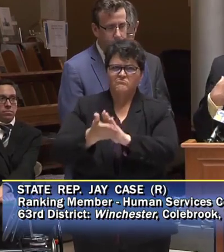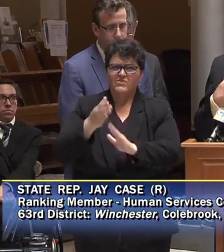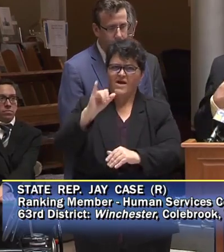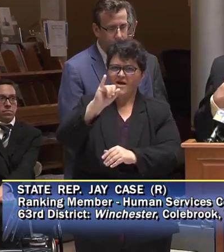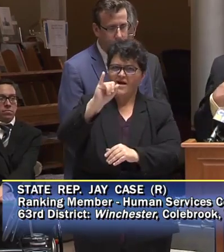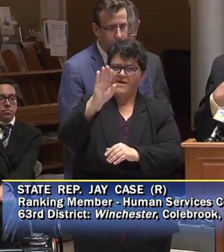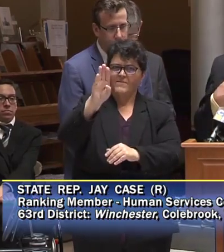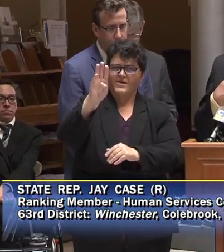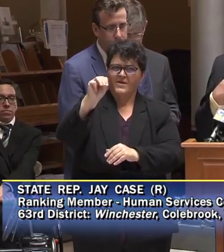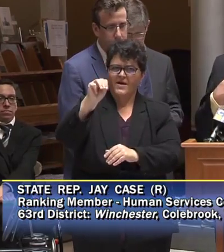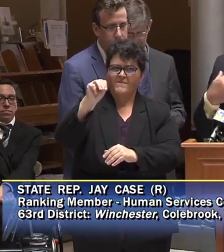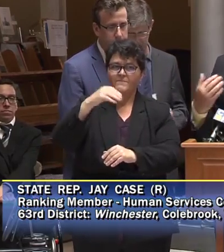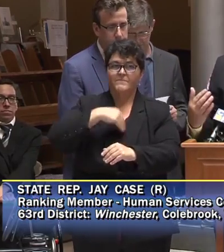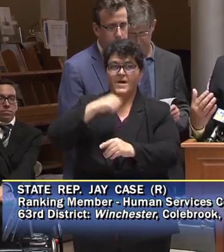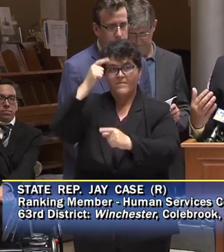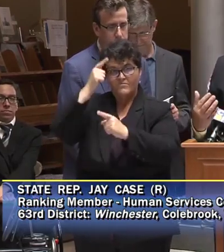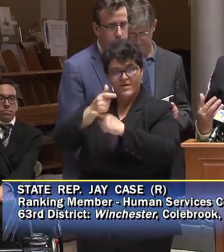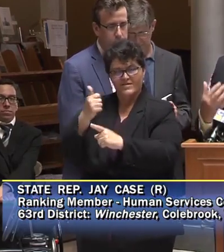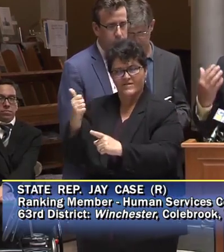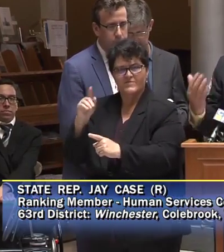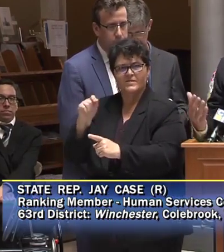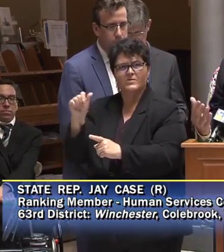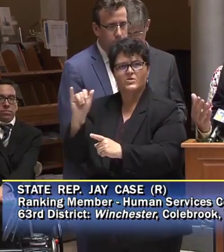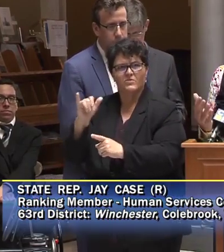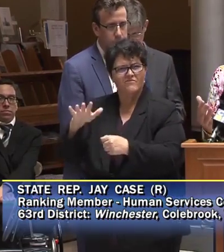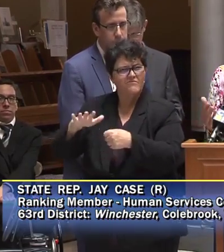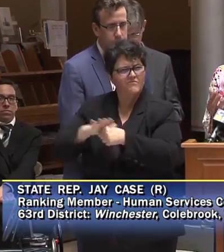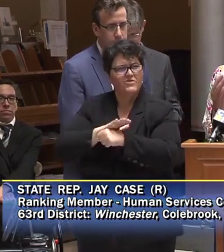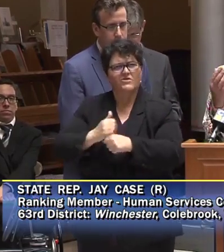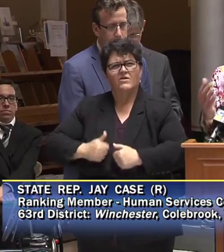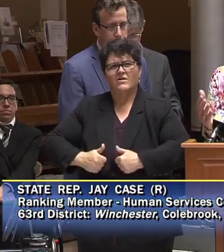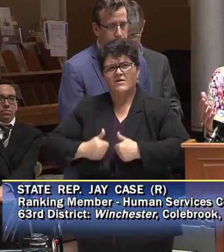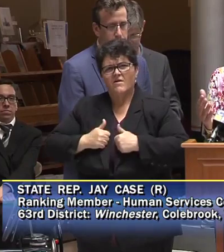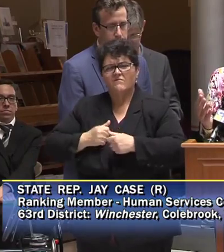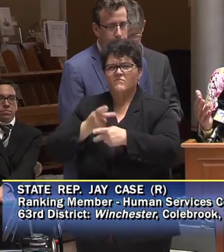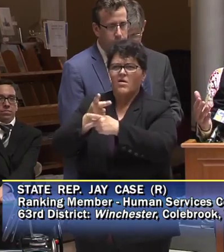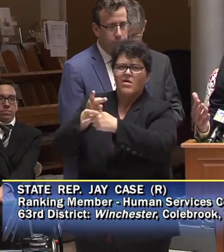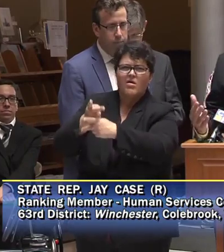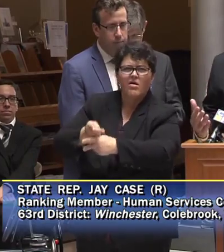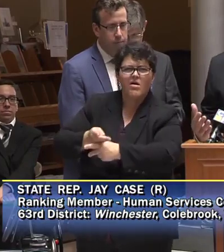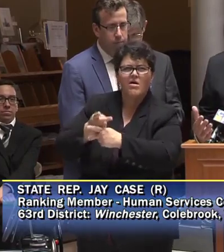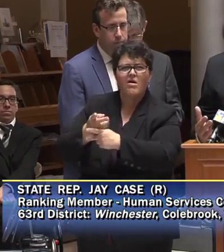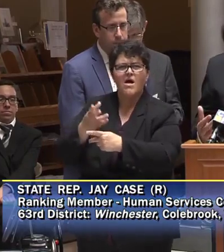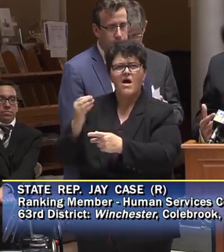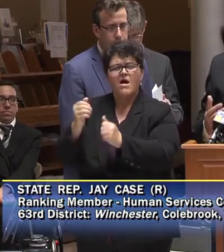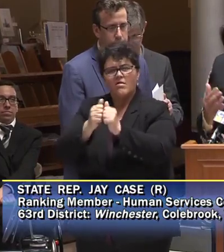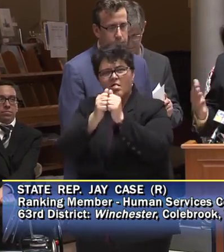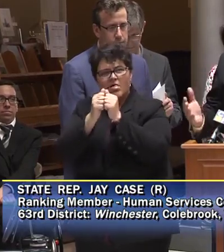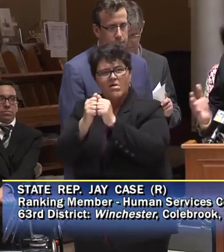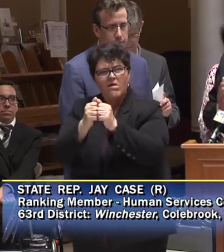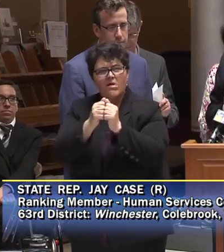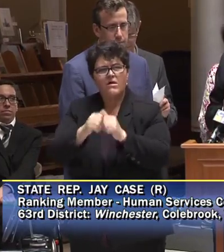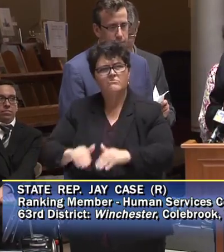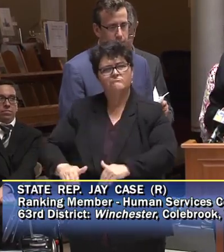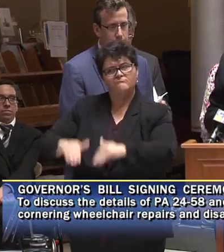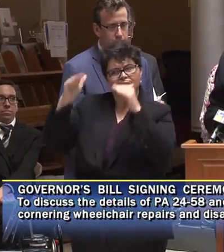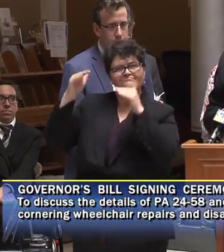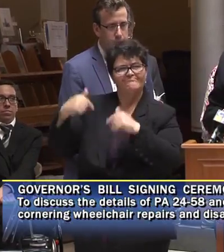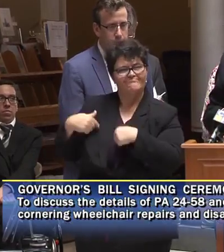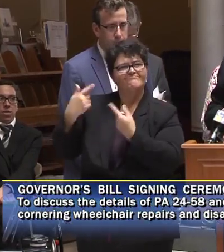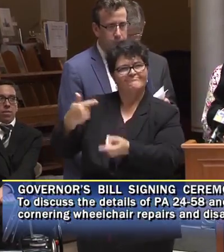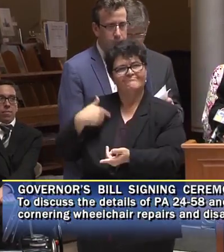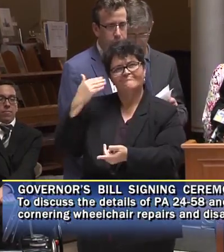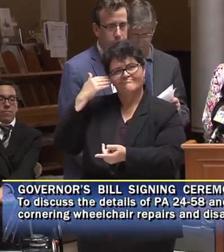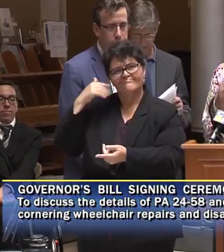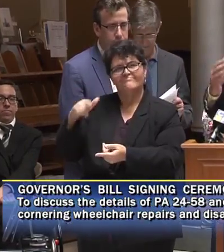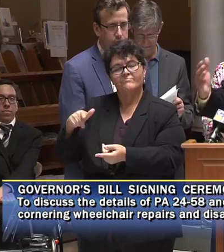disabled his whole life. I grew up as his conservator. I took care of it. I took care of everything he needed, whether it was mobility, or